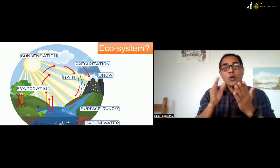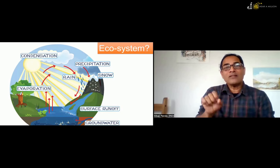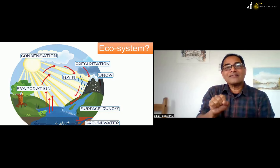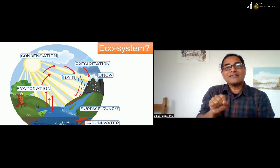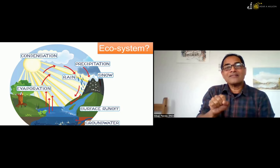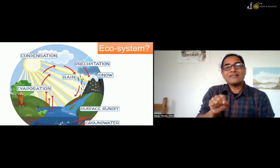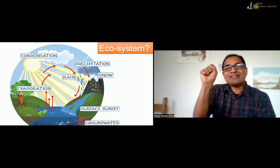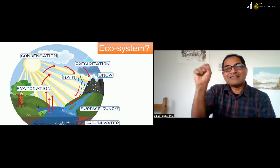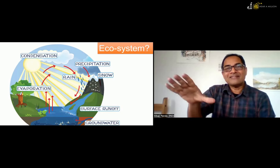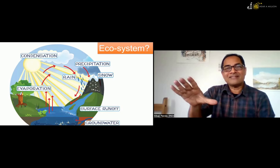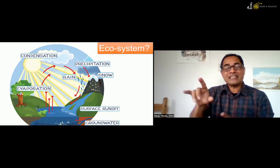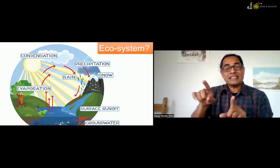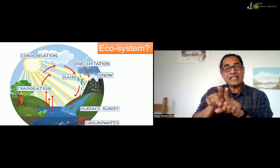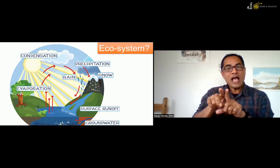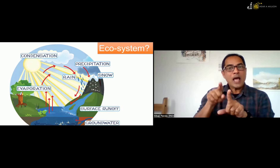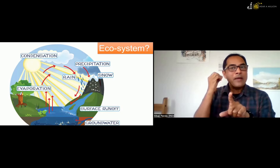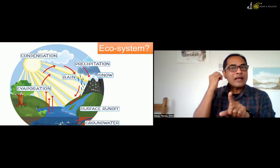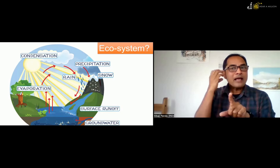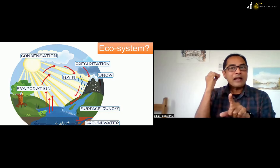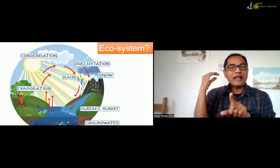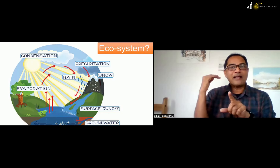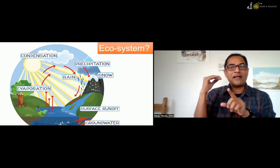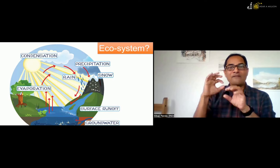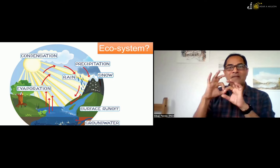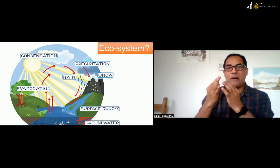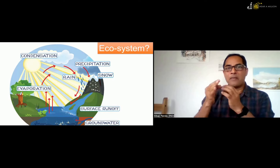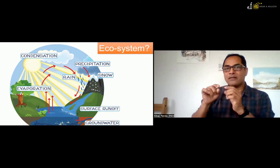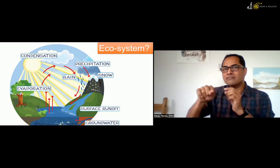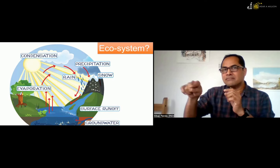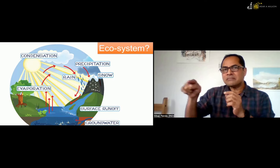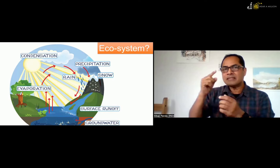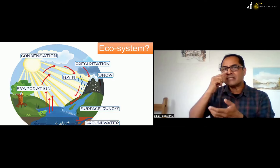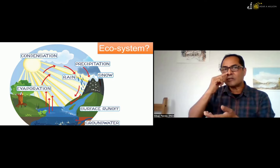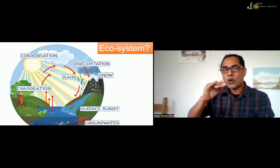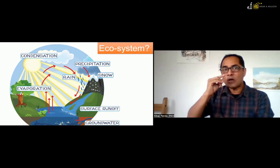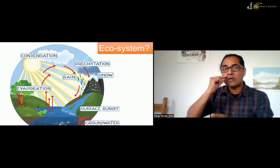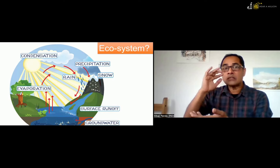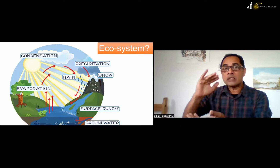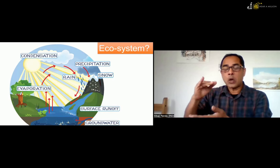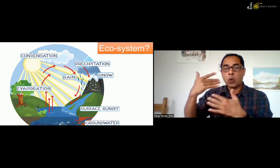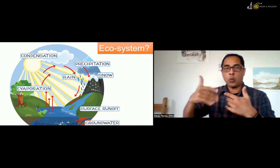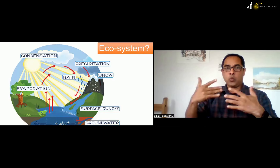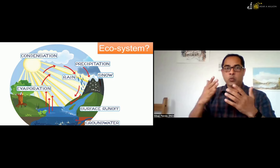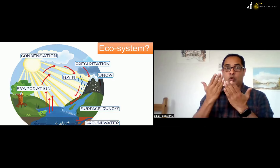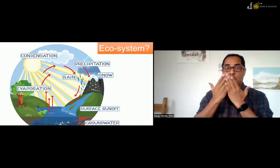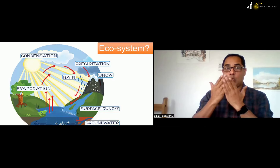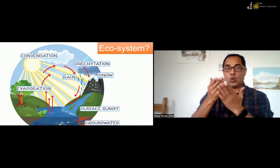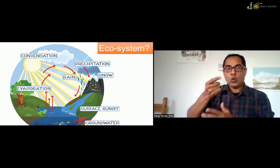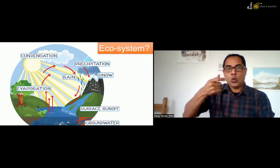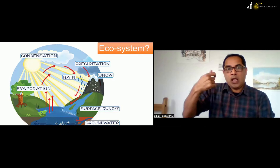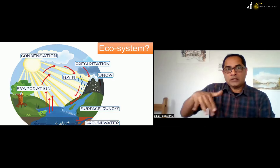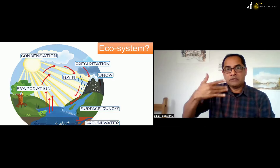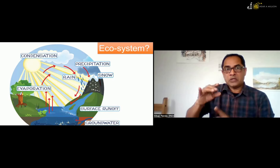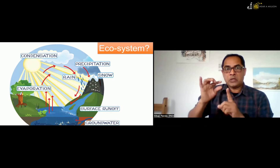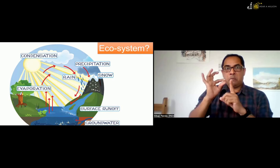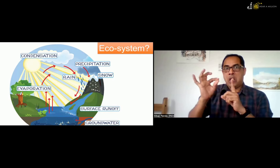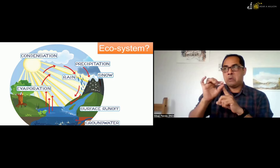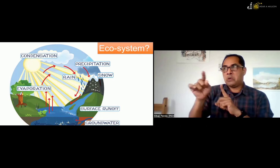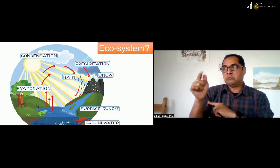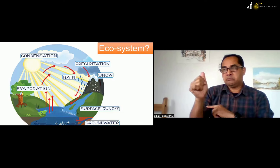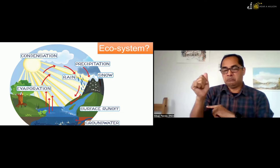and you would, of course, aspire for them to have good education. As you would see that your neighbors,